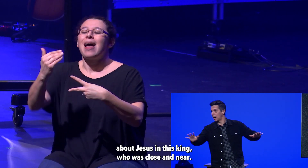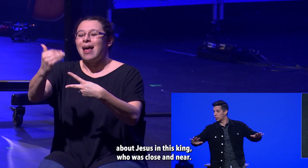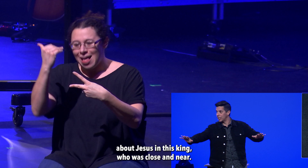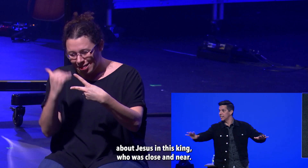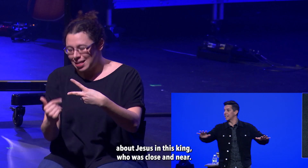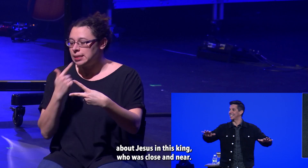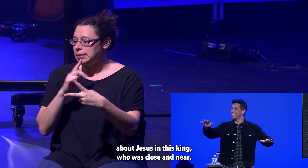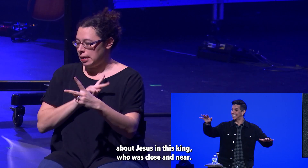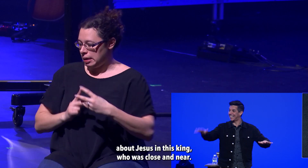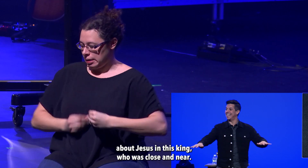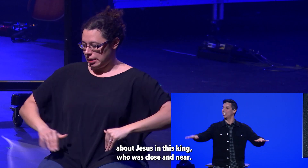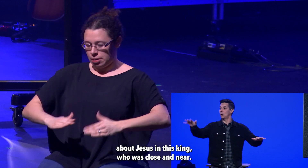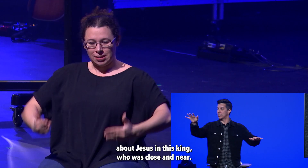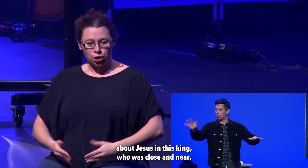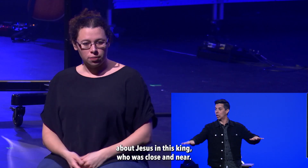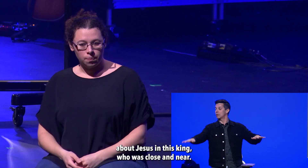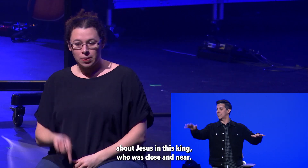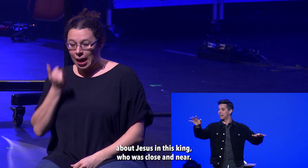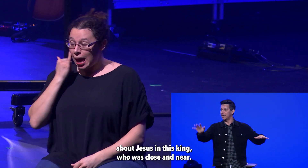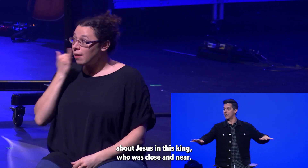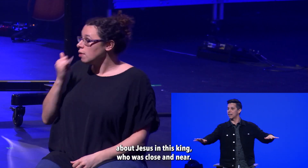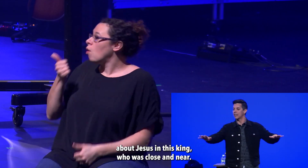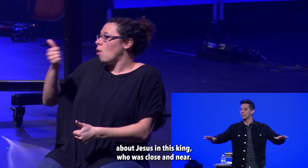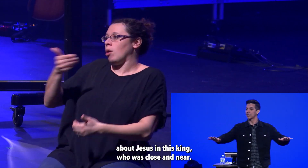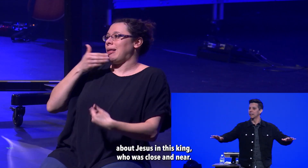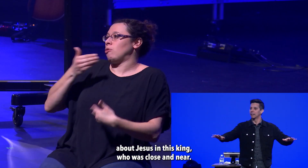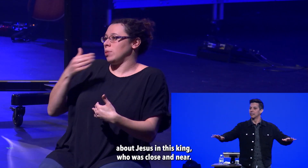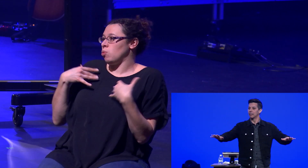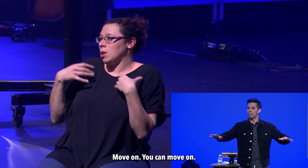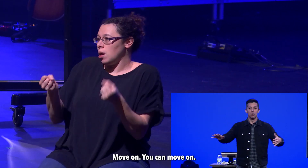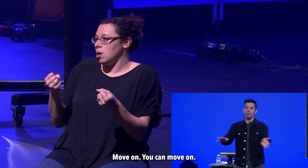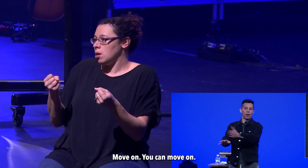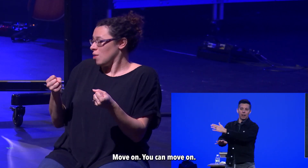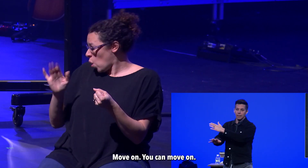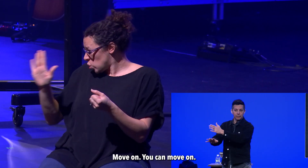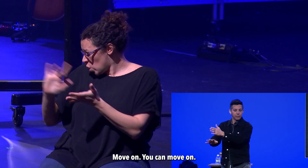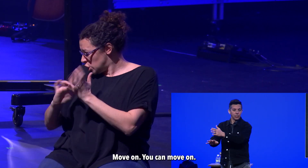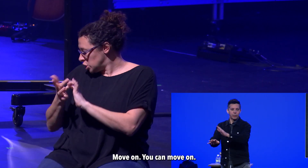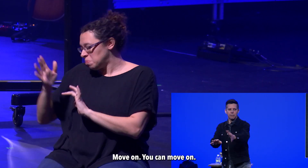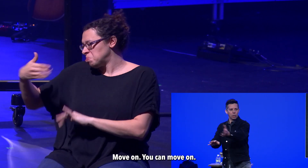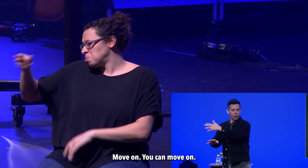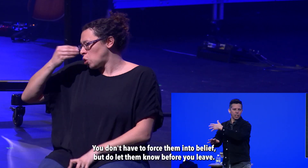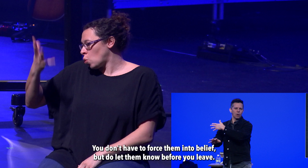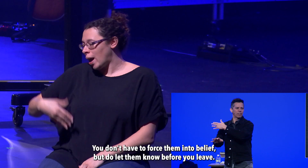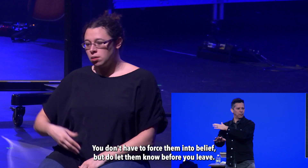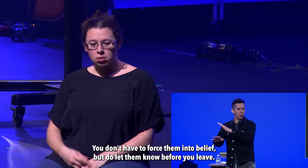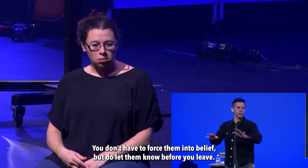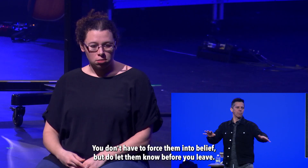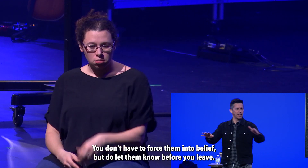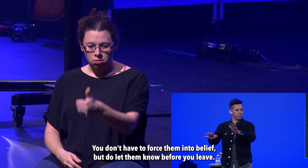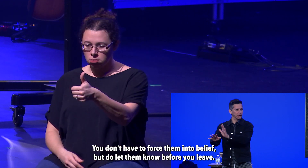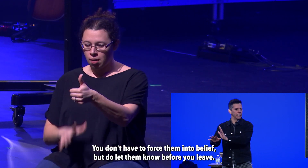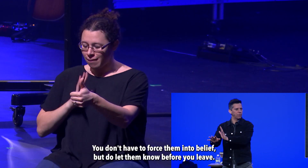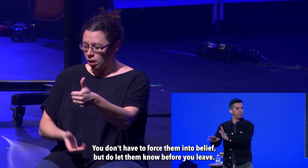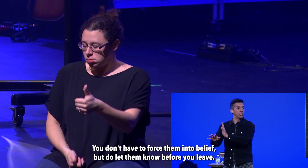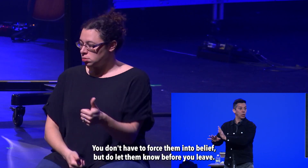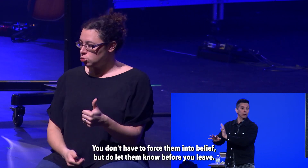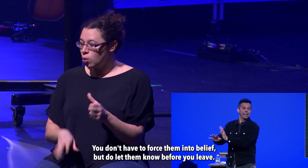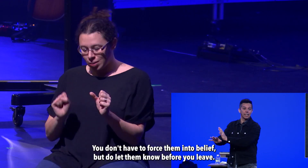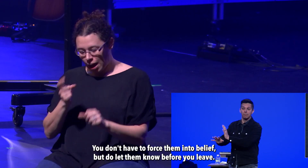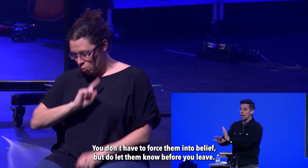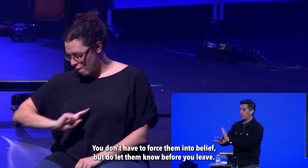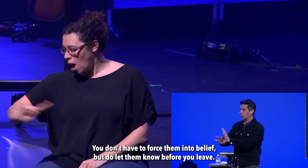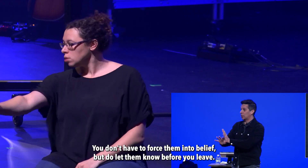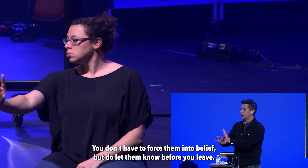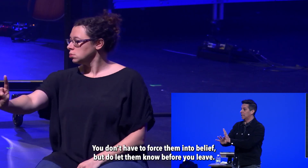message about Jesus and this king who was close and near, move on. You can move on. You don't have to force them into belief, but do